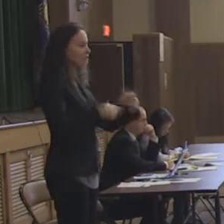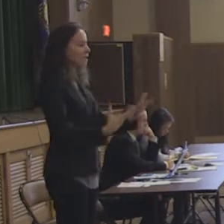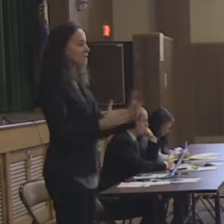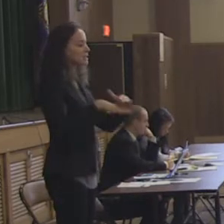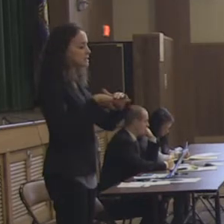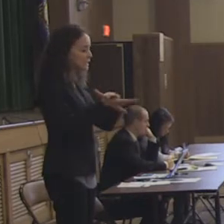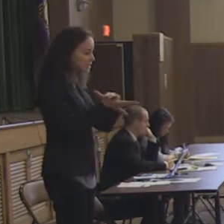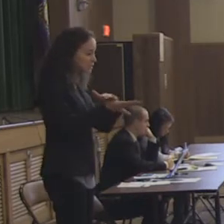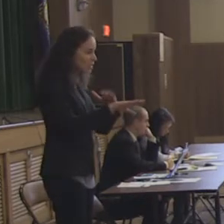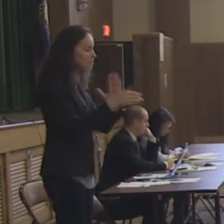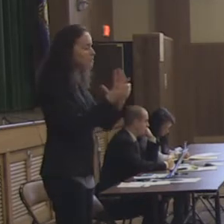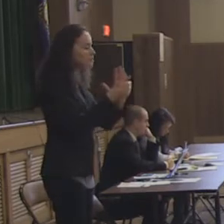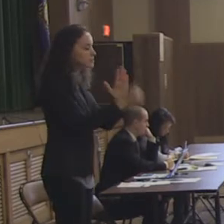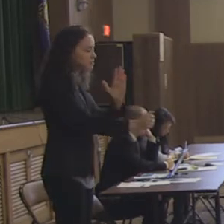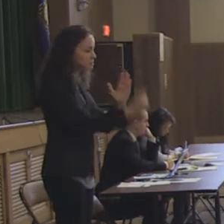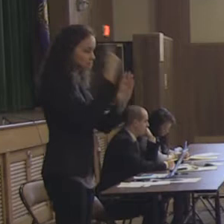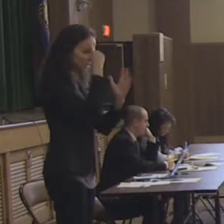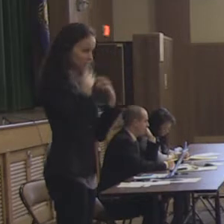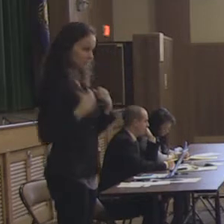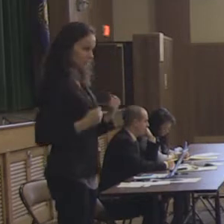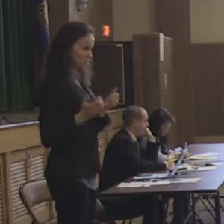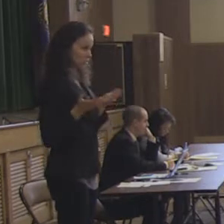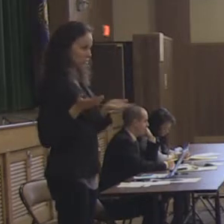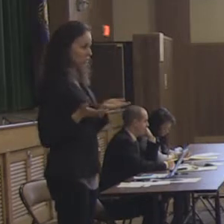and skilled mental health services